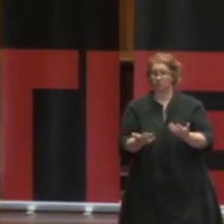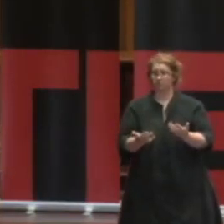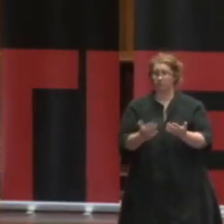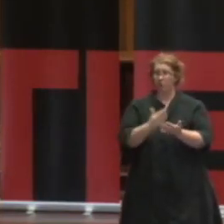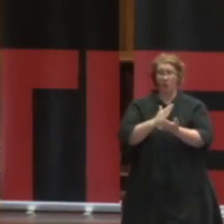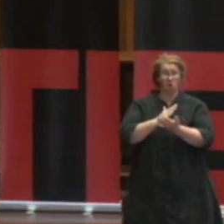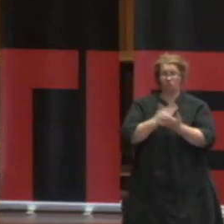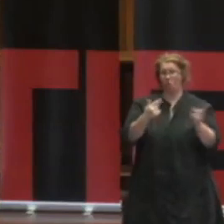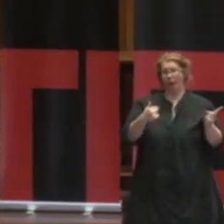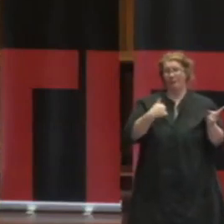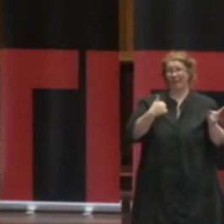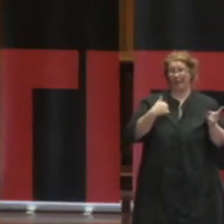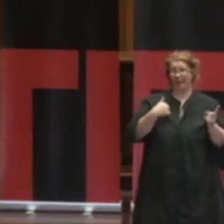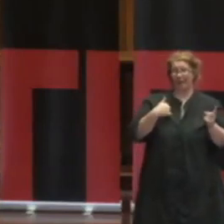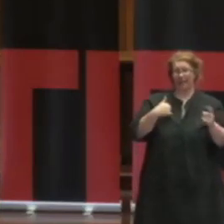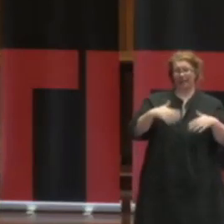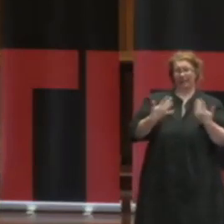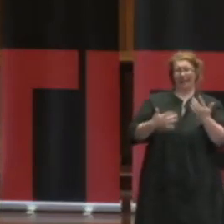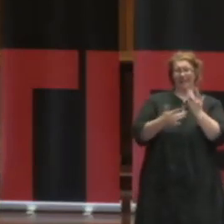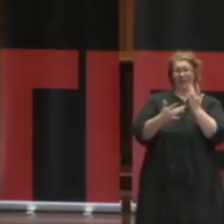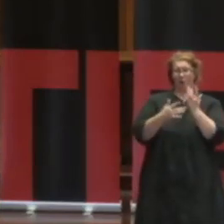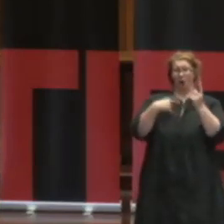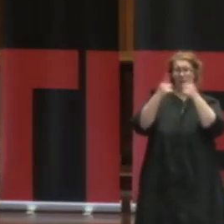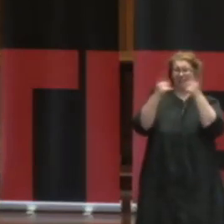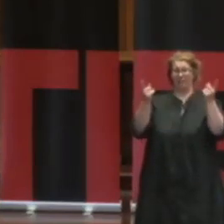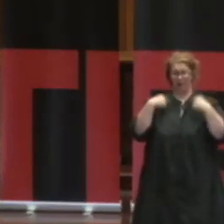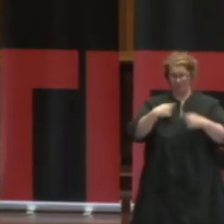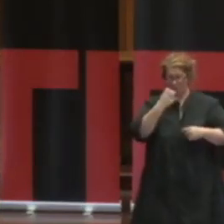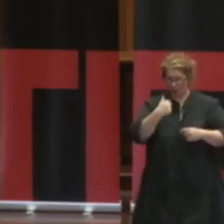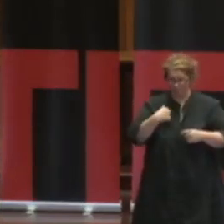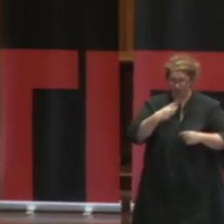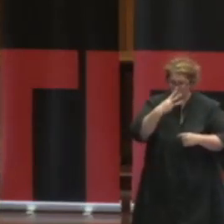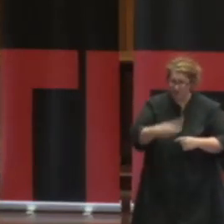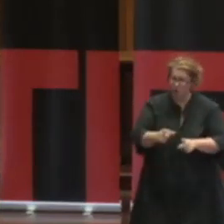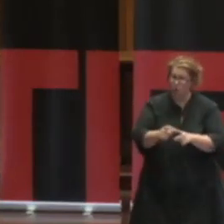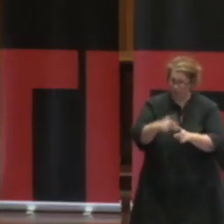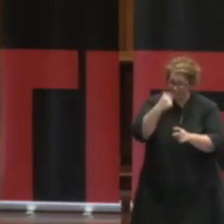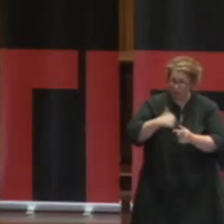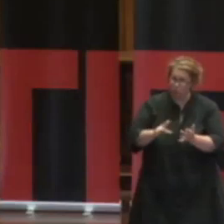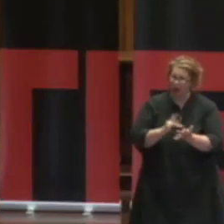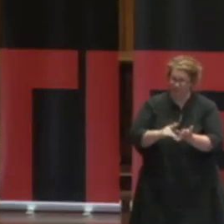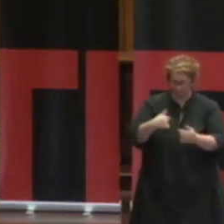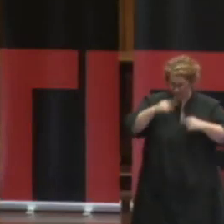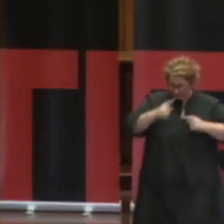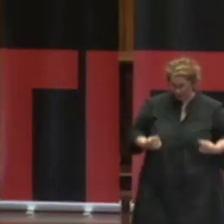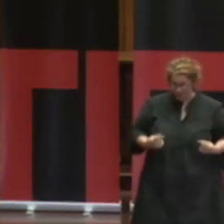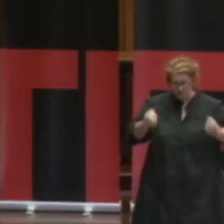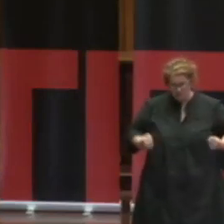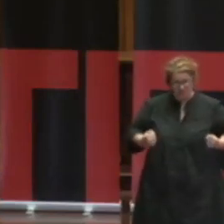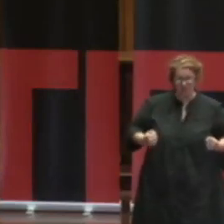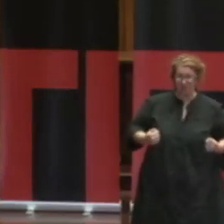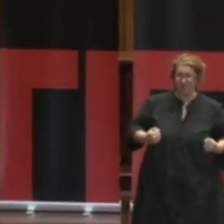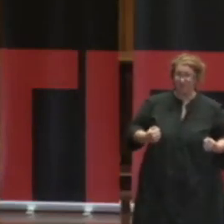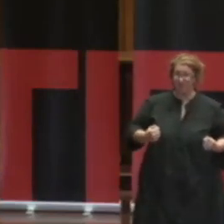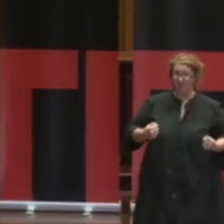technophobic academic who's annoyed that his three-year-old daughter can use an iPhone and he can't. I mean, my phone's so old, I'm